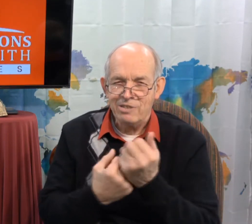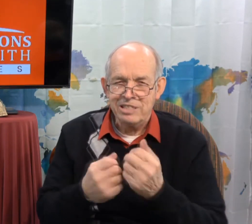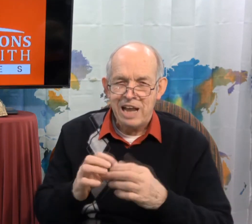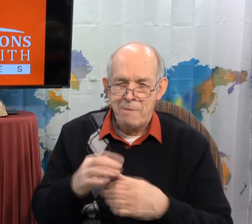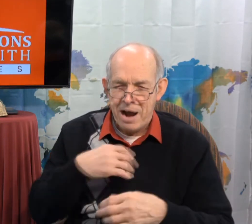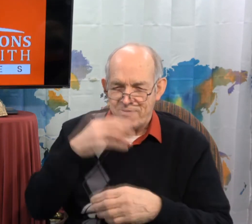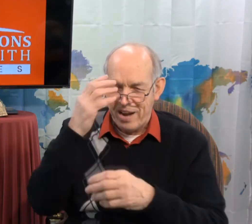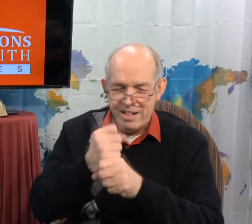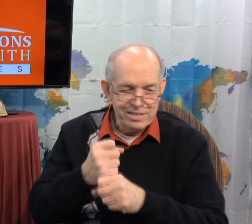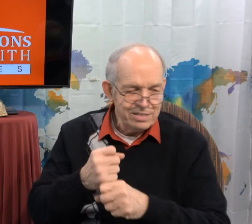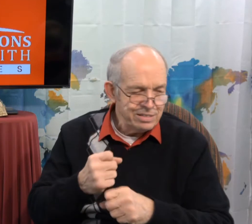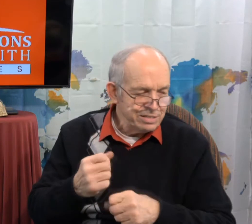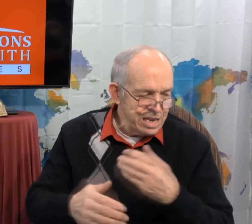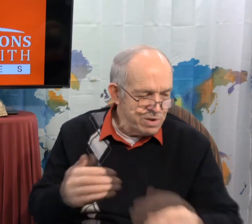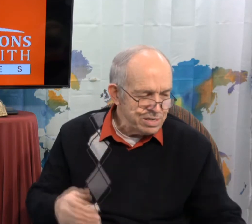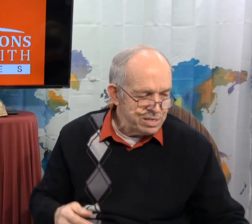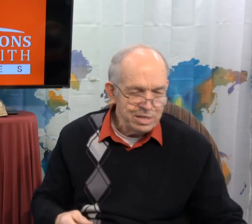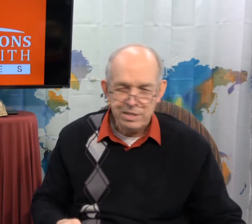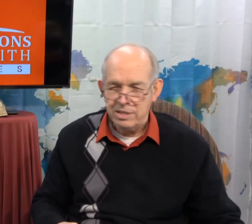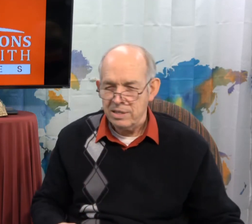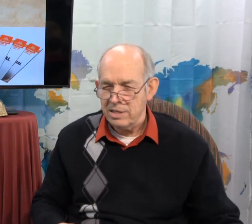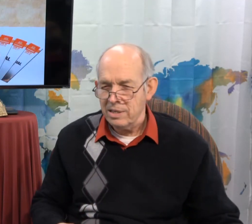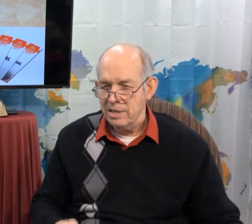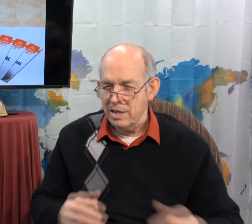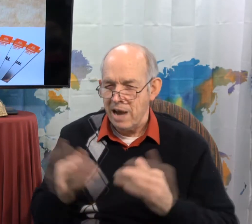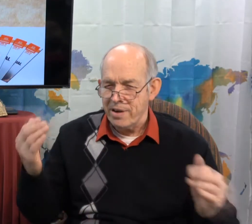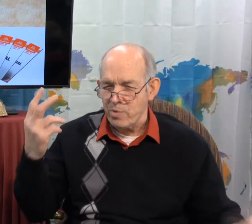Foundations of my faith series, level 3,